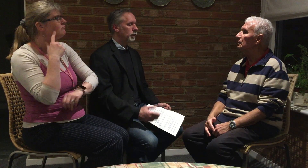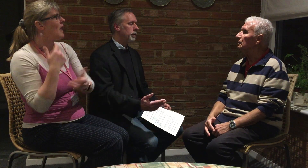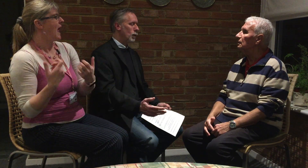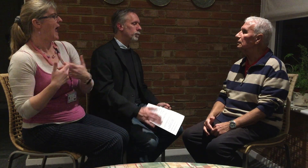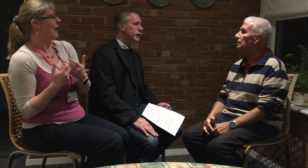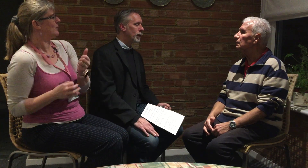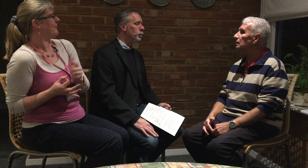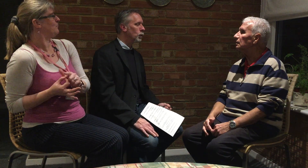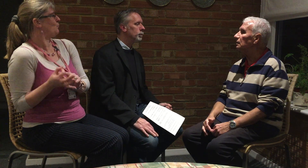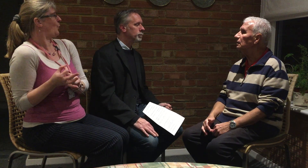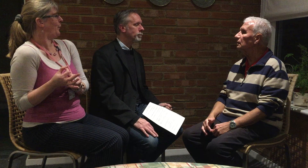and hopefully sell more.